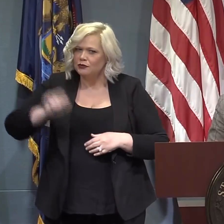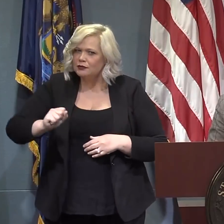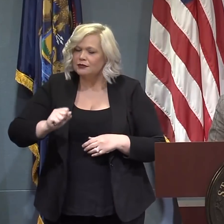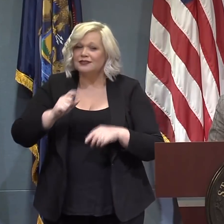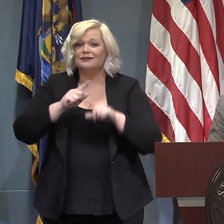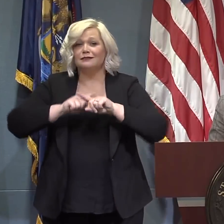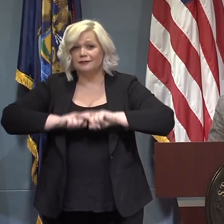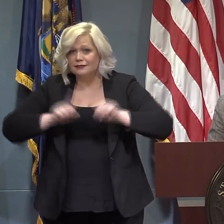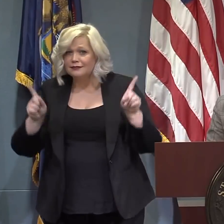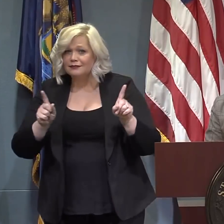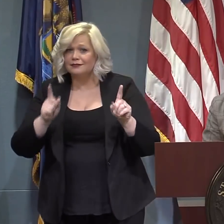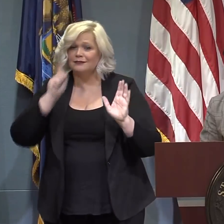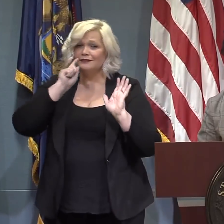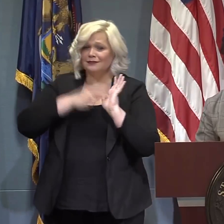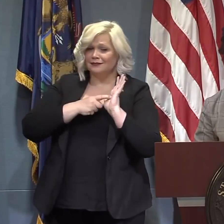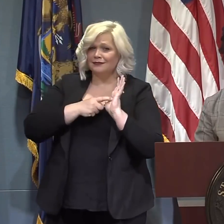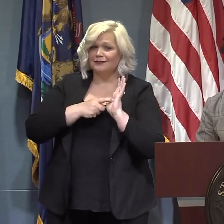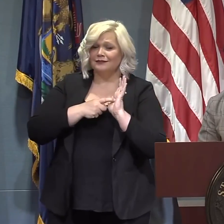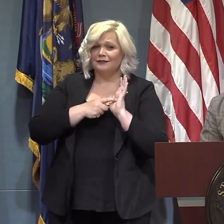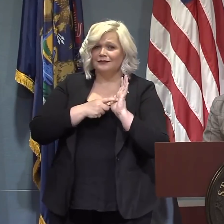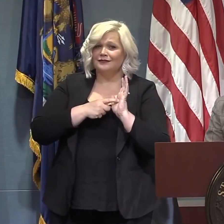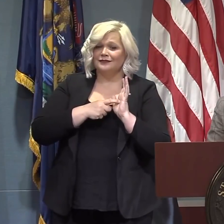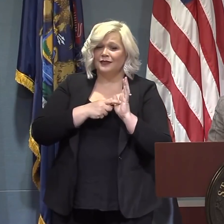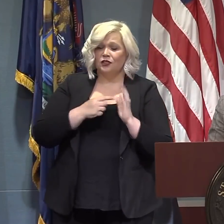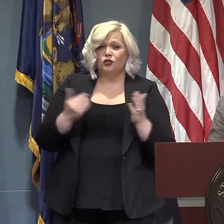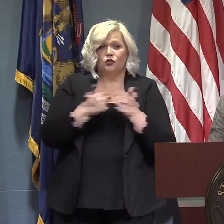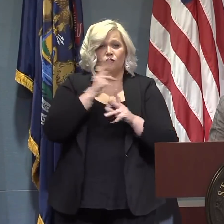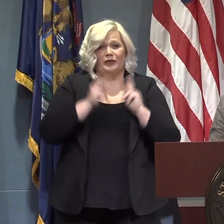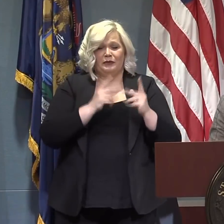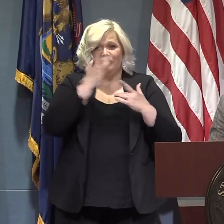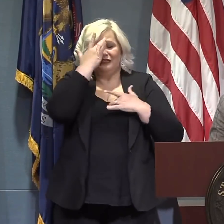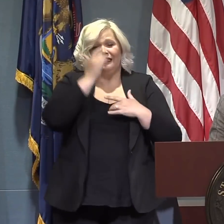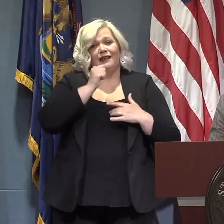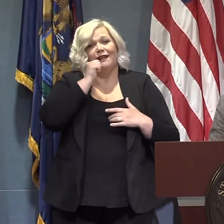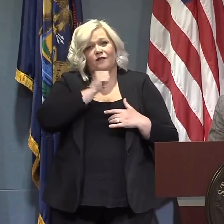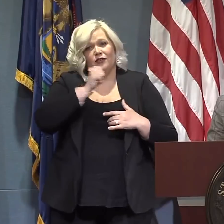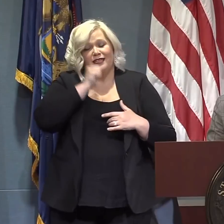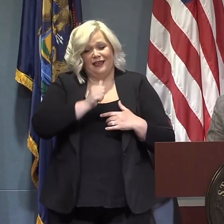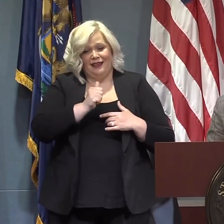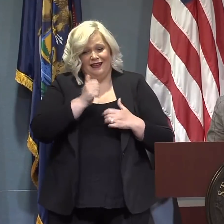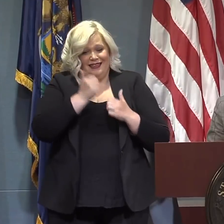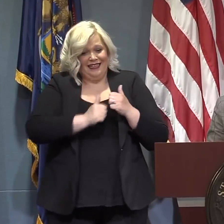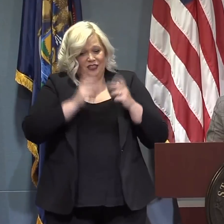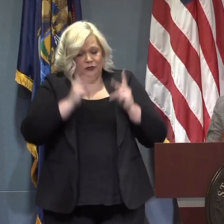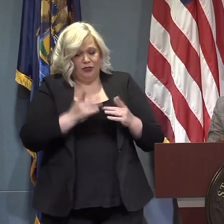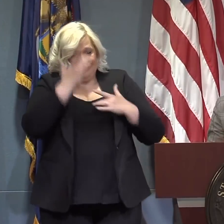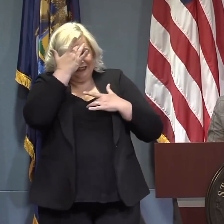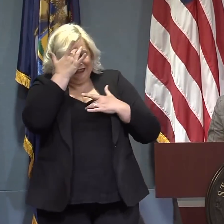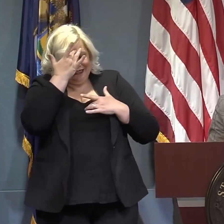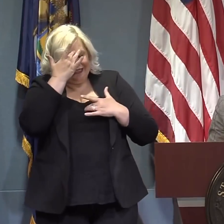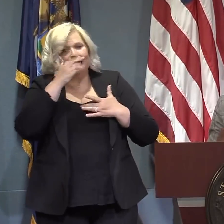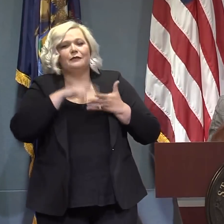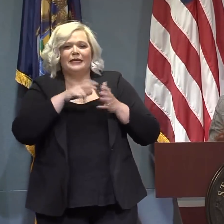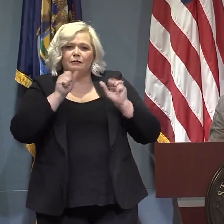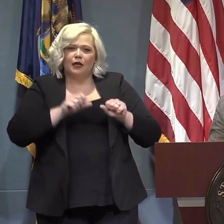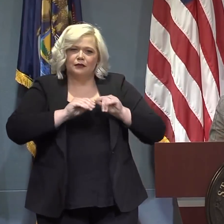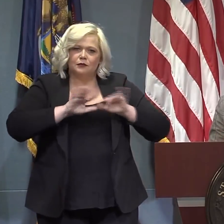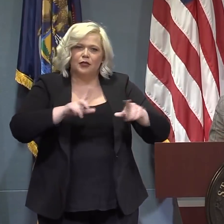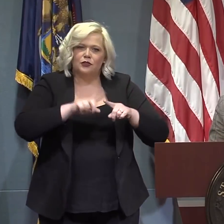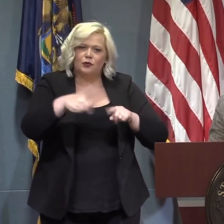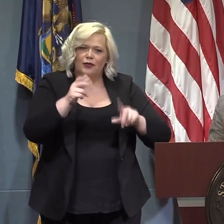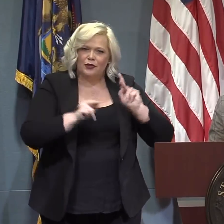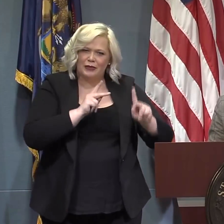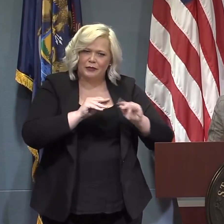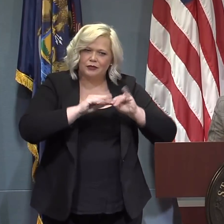are still seeing many cases a day across the state, and each new infection has potential to spread to many other people, as the governor